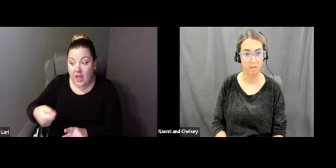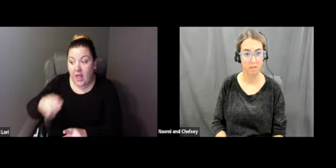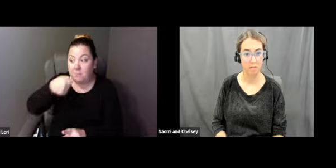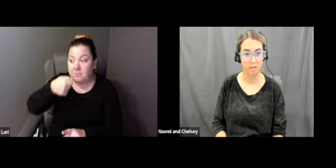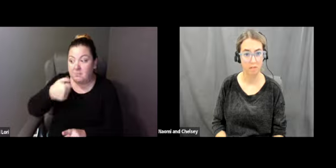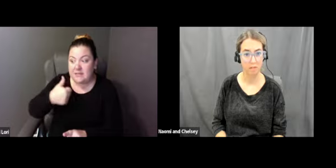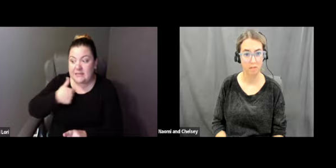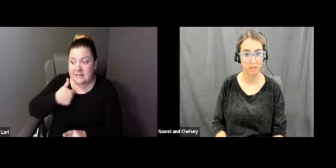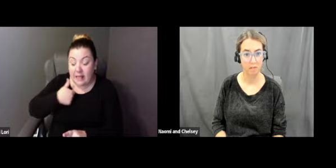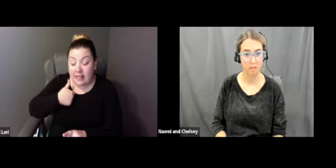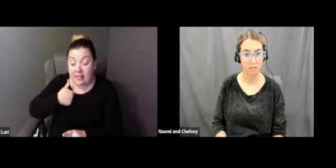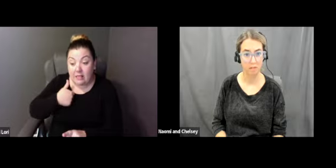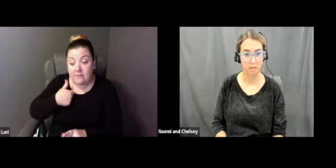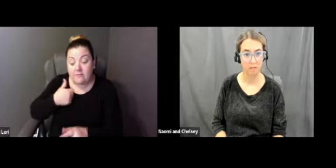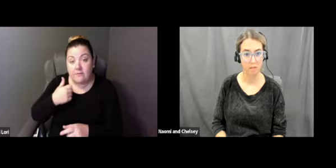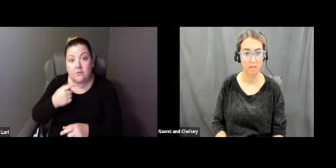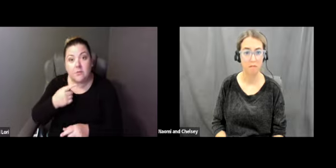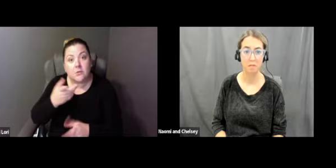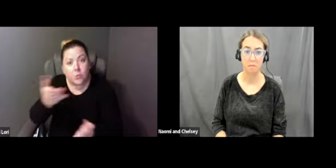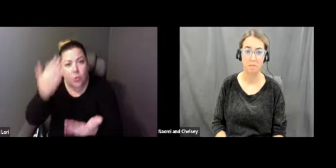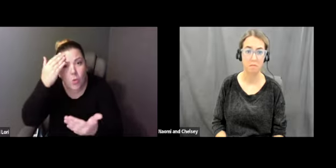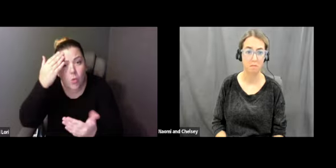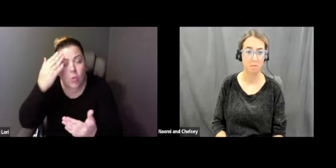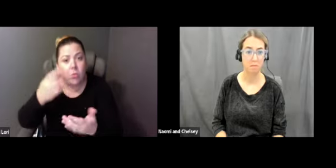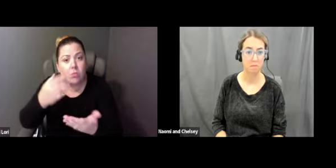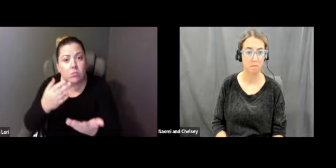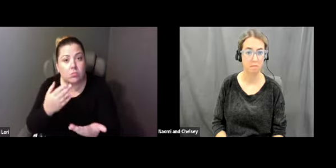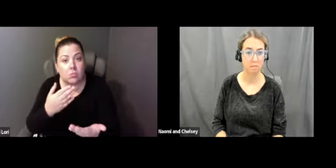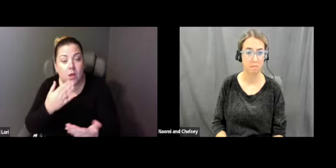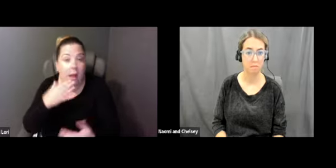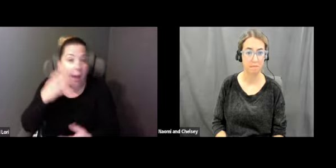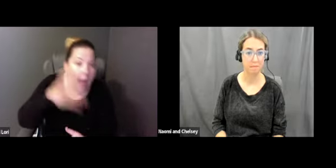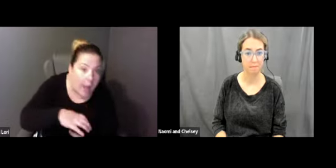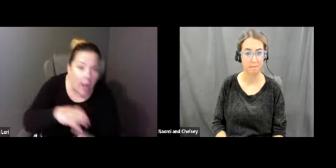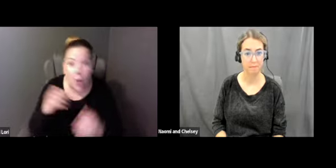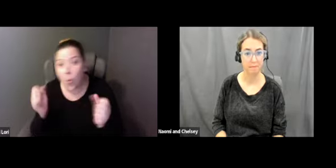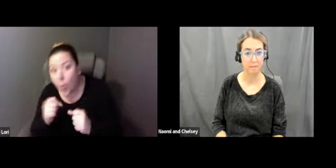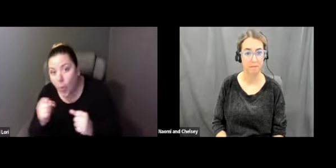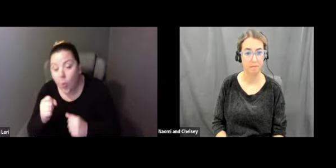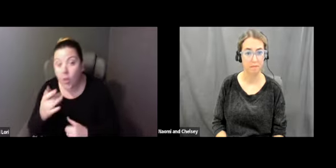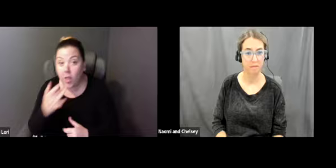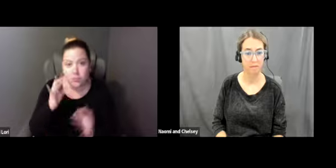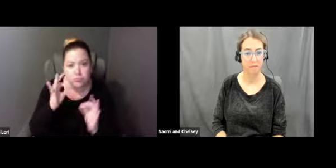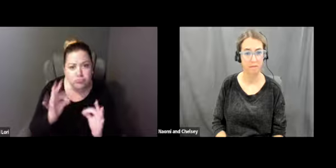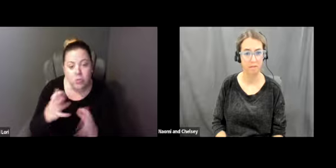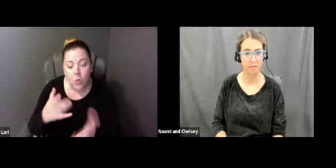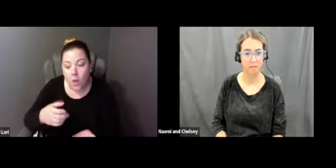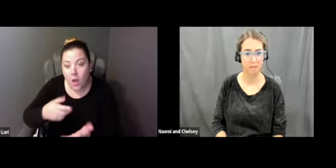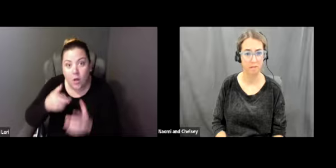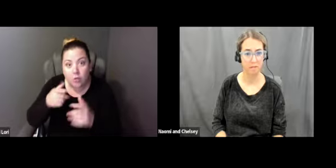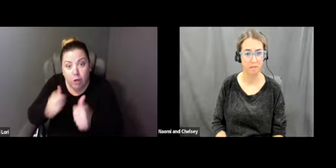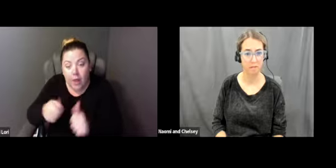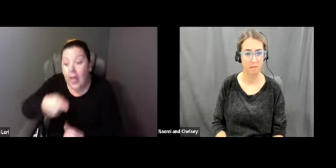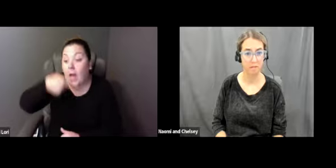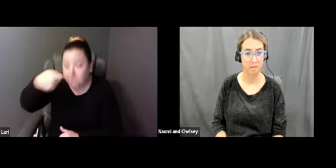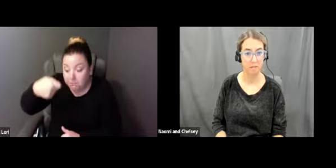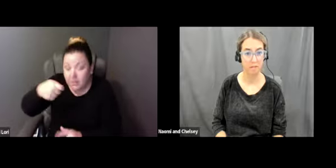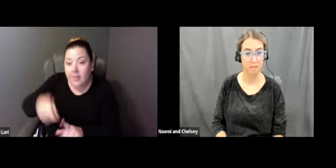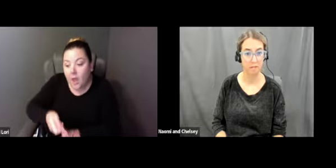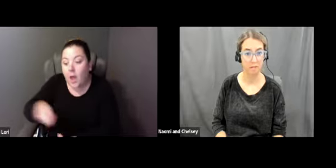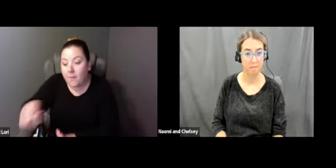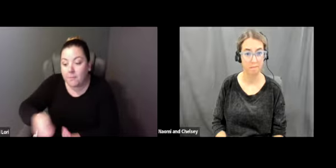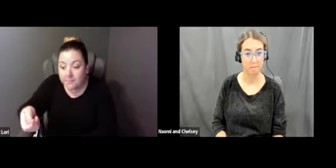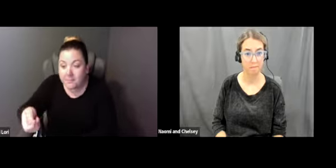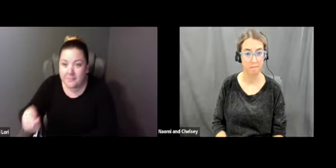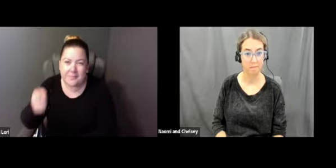good temperature, quality, yumminess right before I present it to my son, who inevitably will only eat half of it,